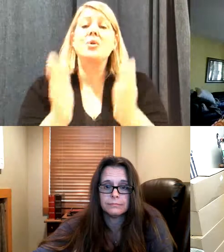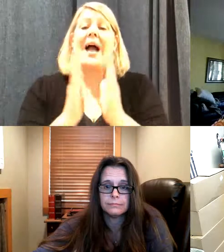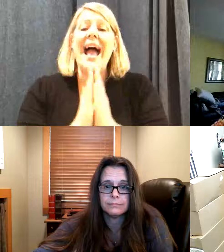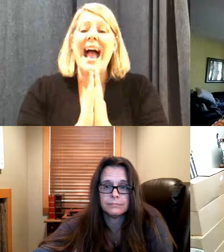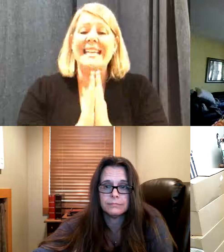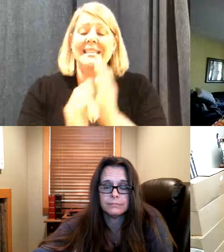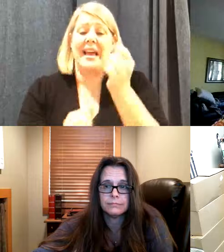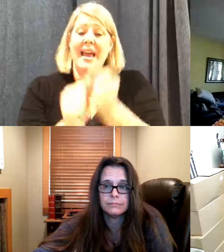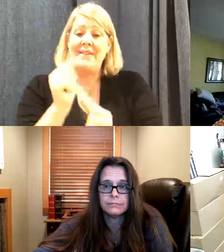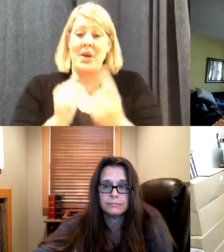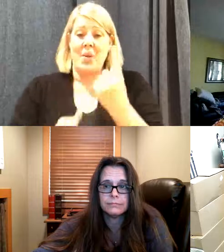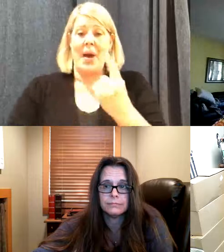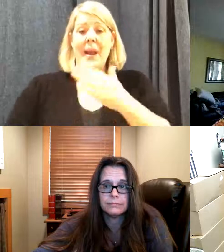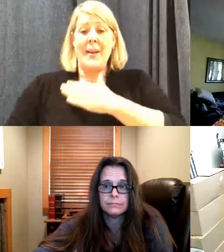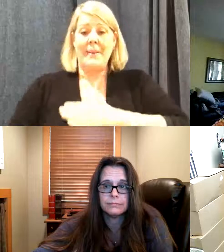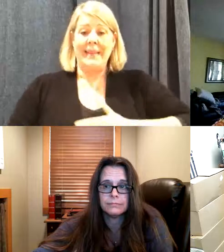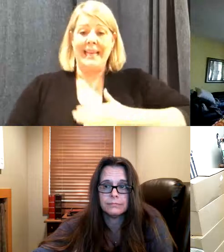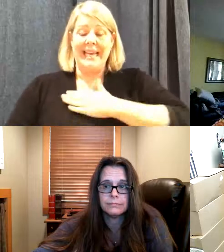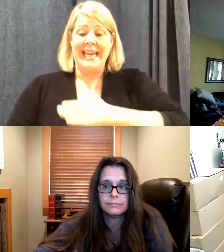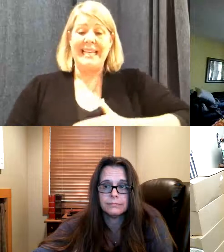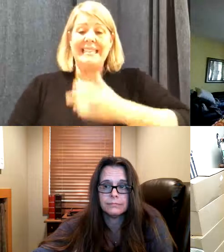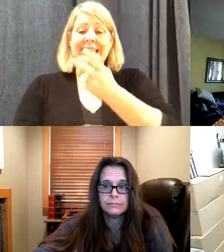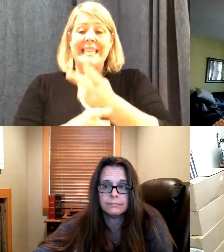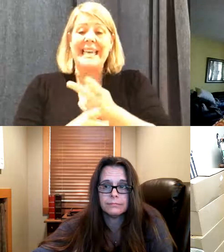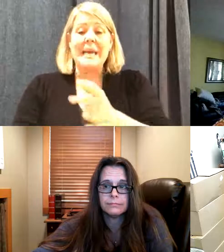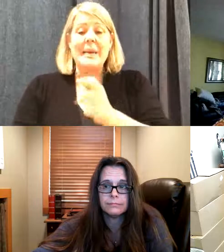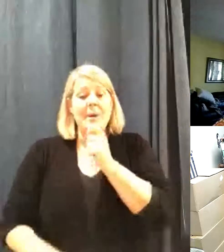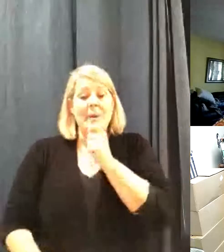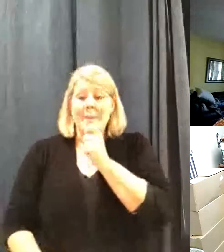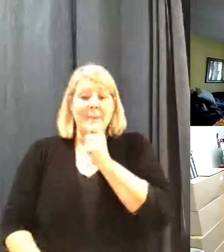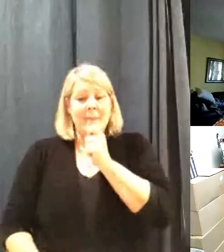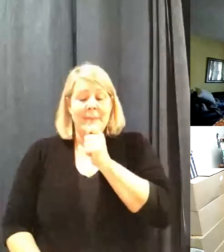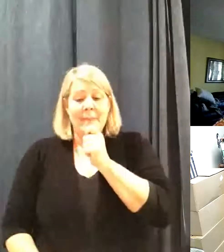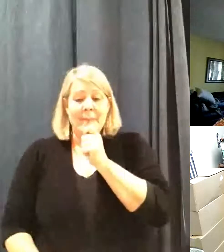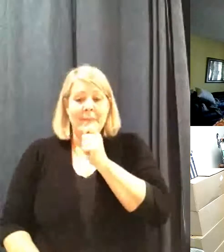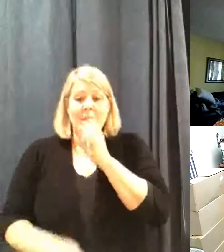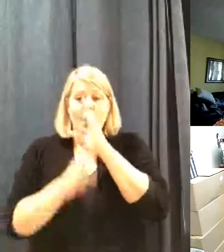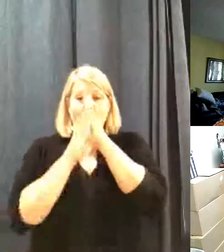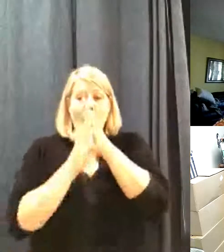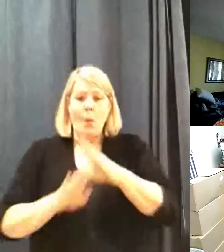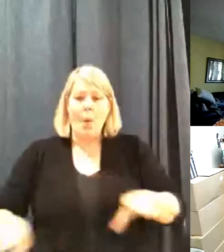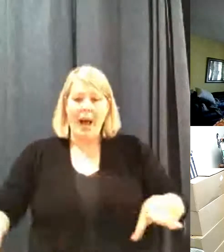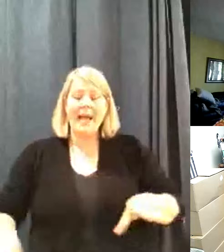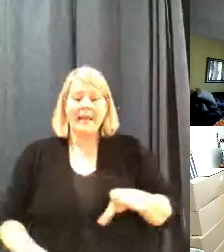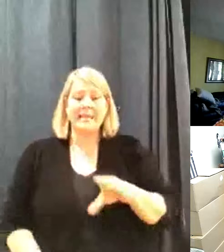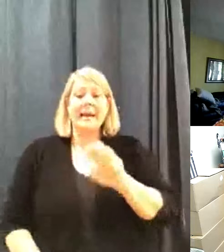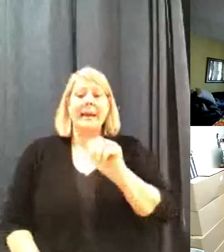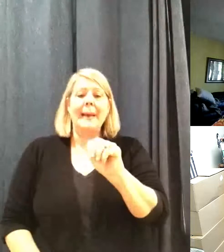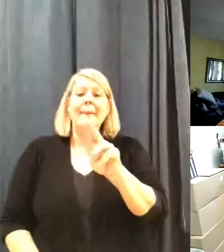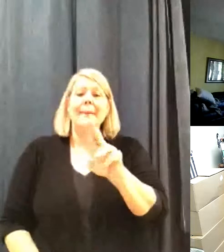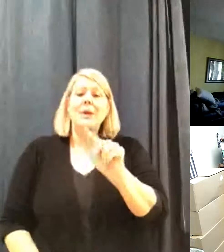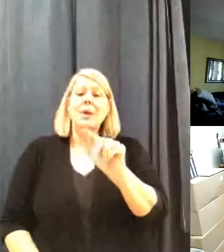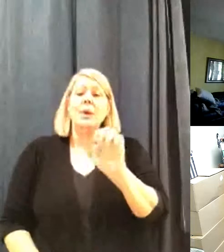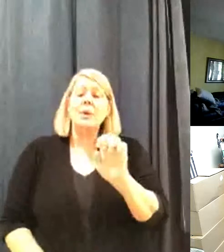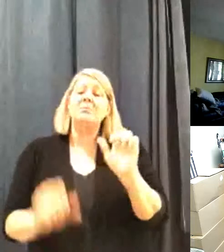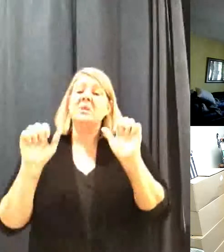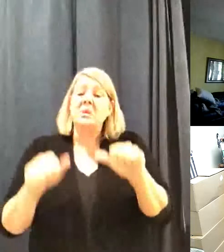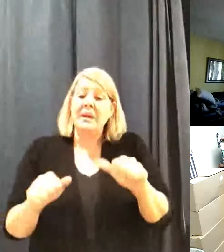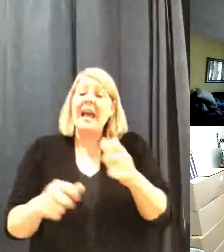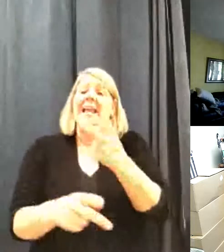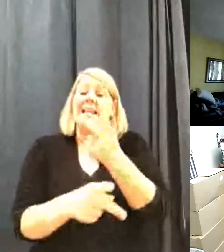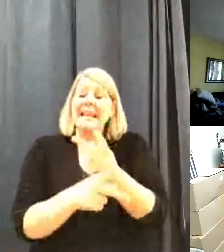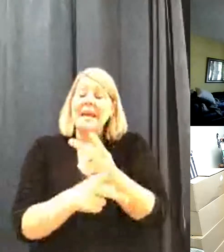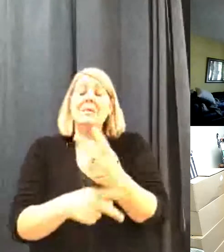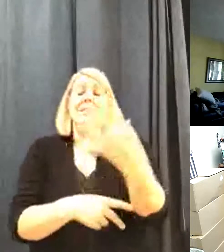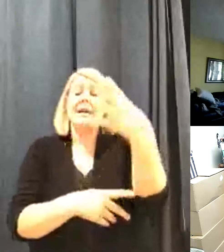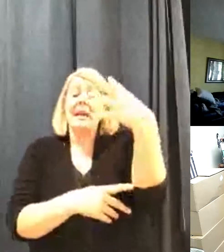please keep their microphones muted. You can keep your cameras off. It's not necessary to